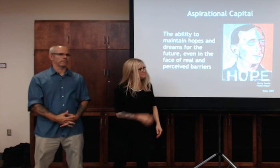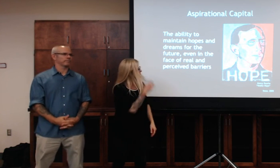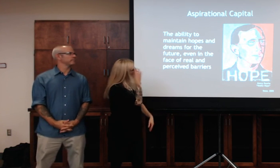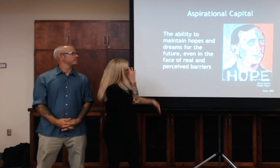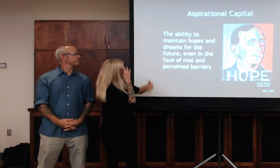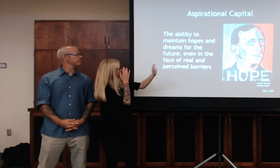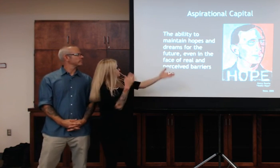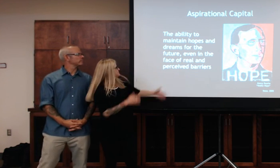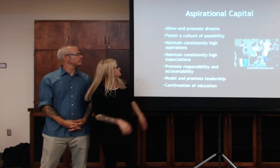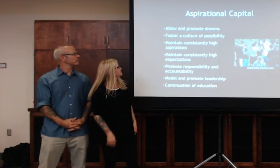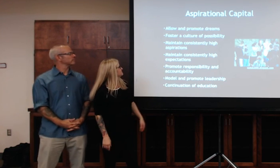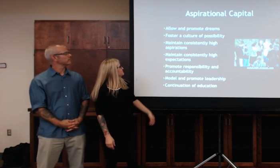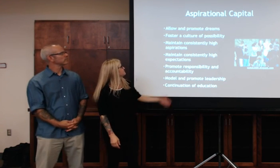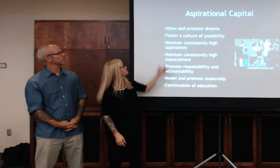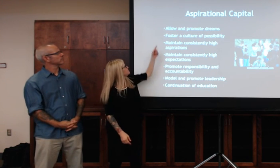there.